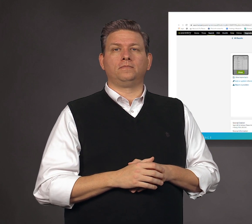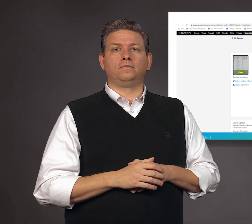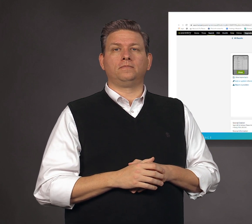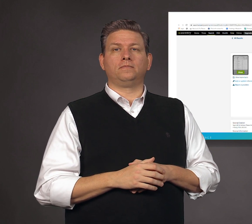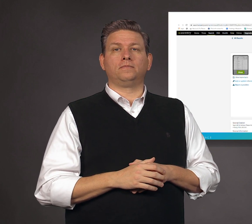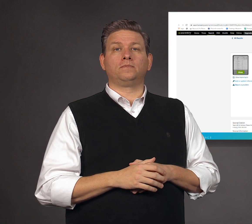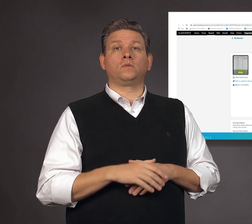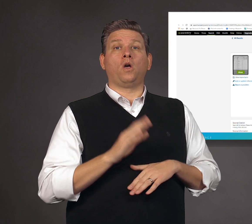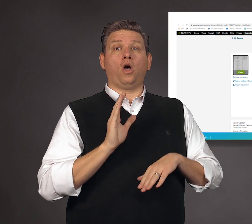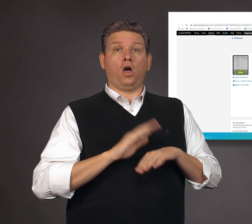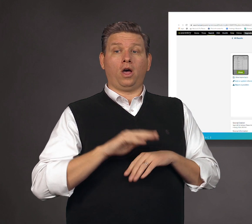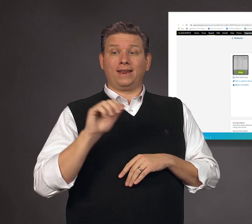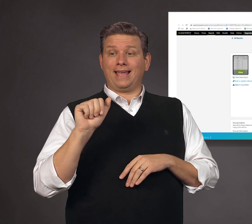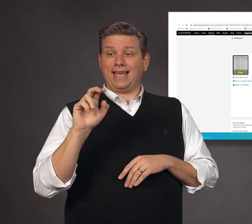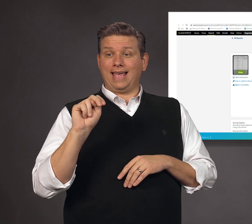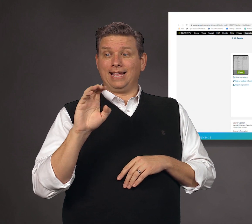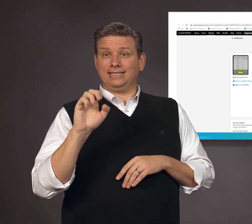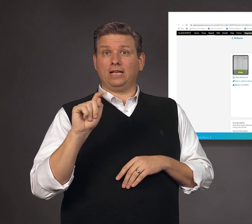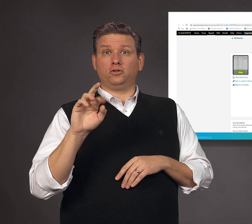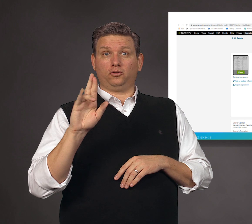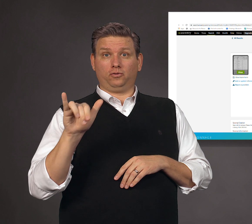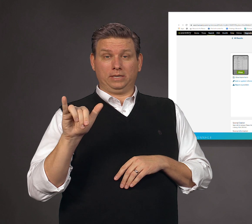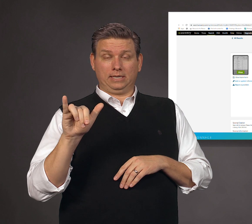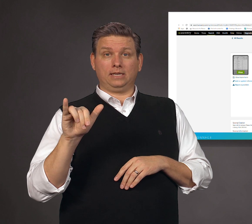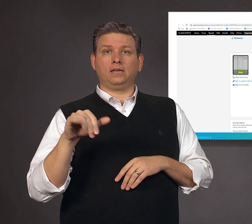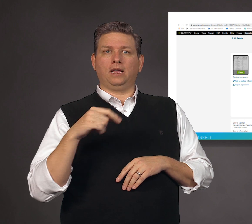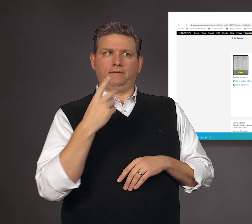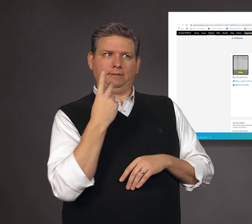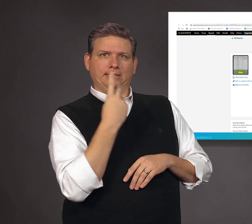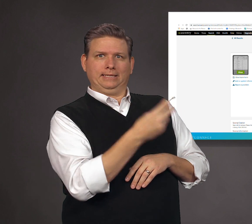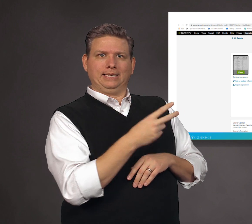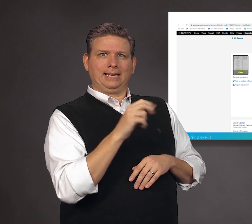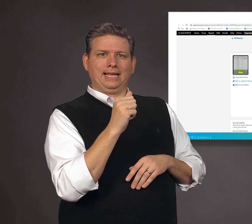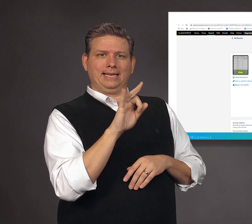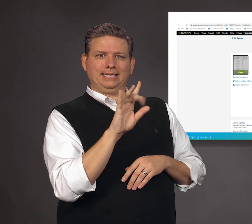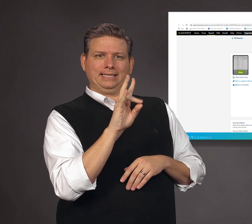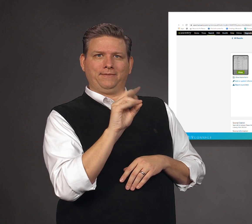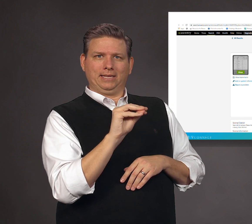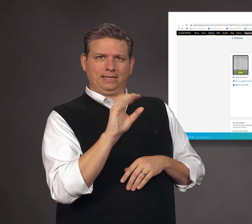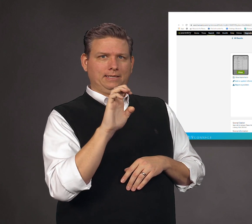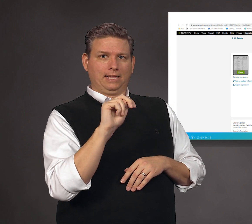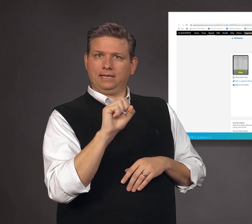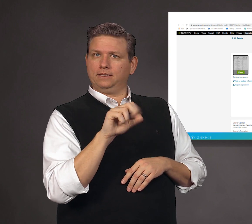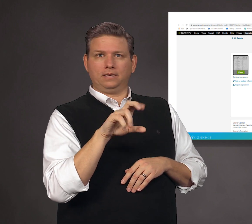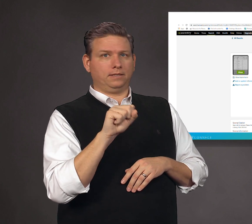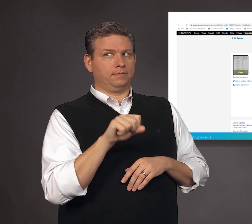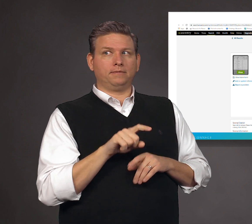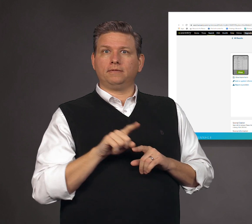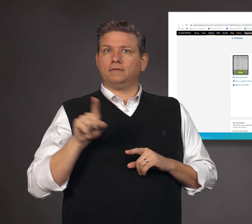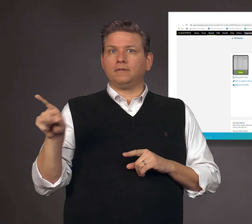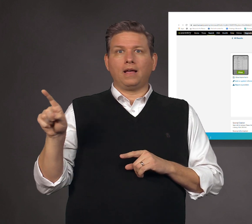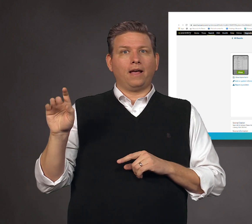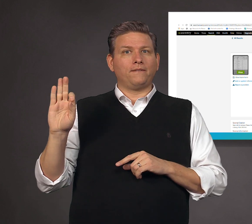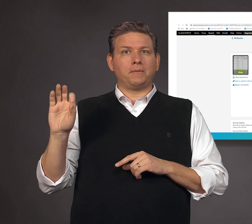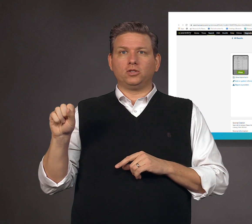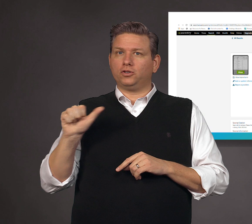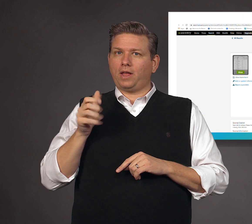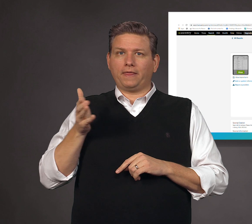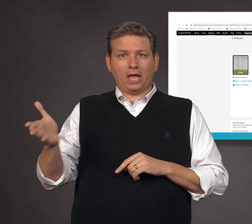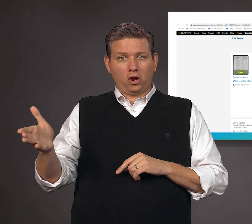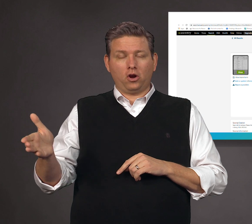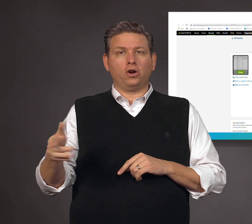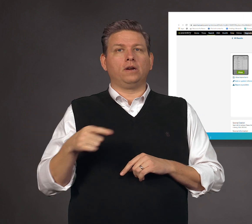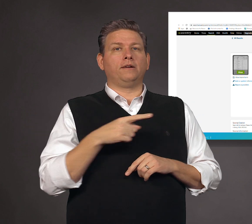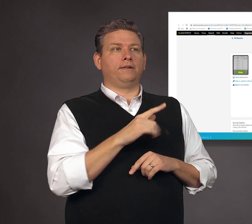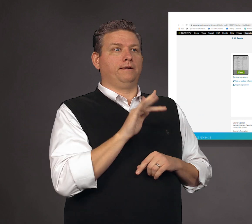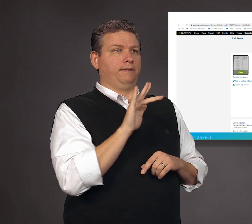On Ancestry, I found Sophia in the 1870 census, which was one I hadn't found at FamilySearch. I clicked on the census to